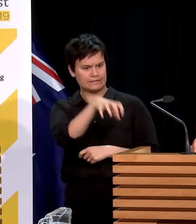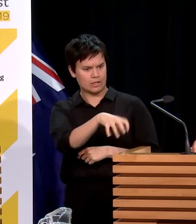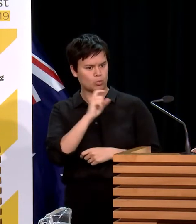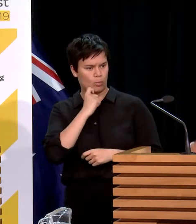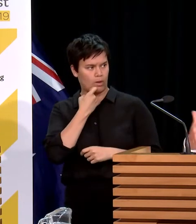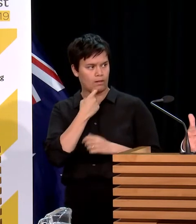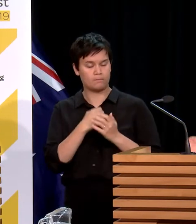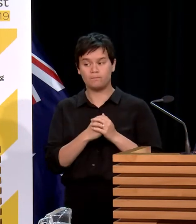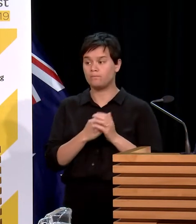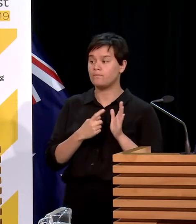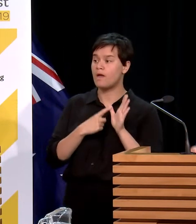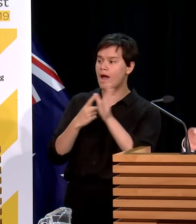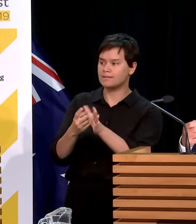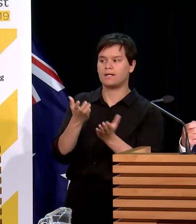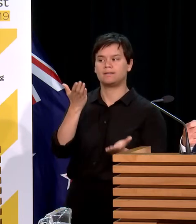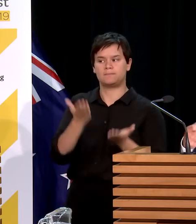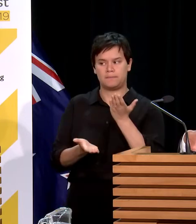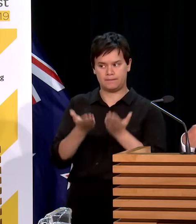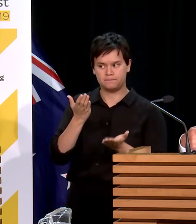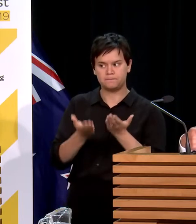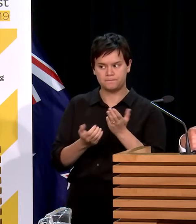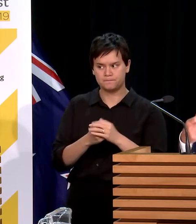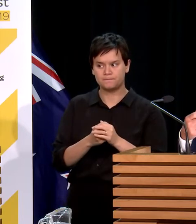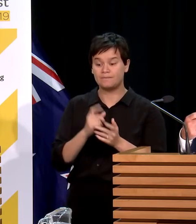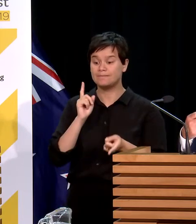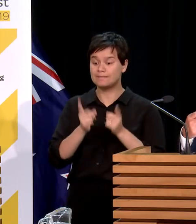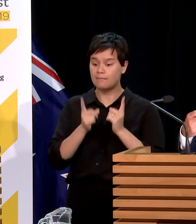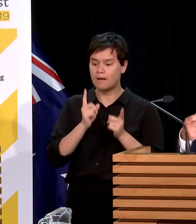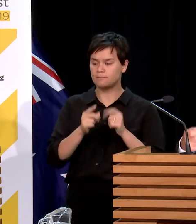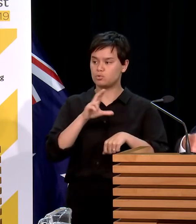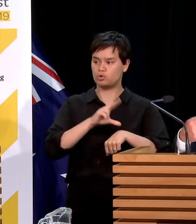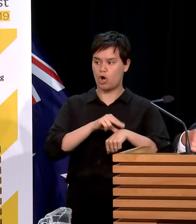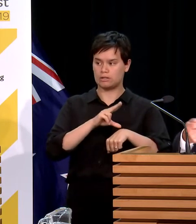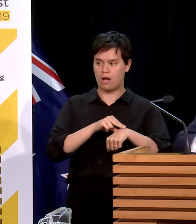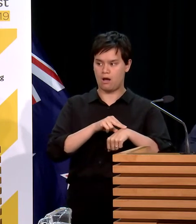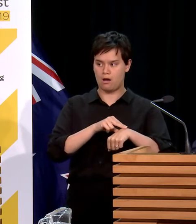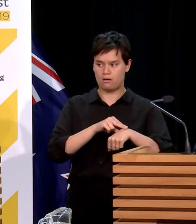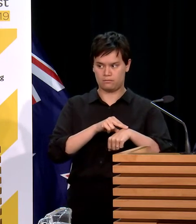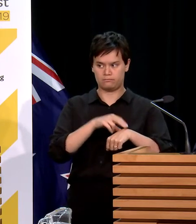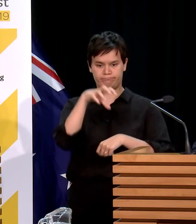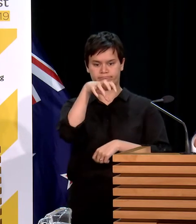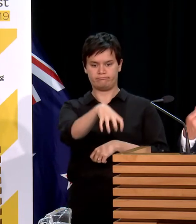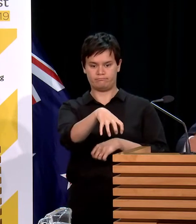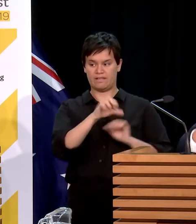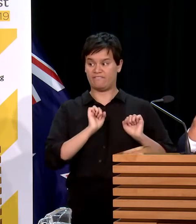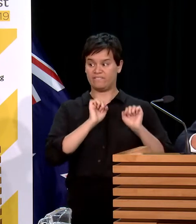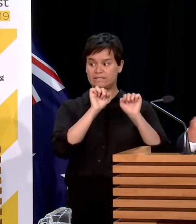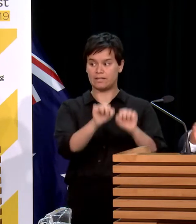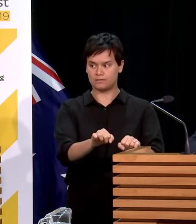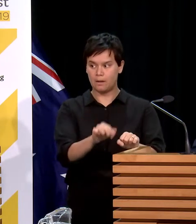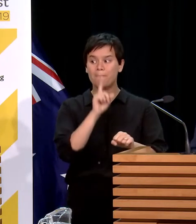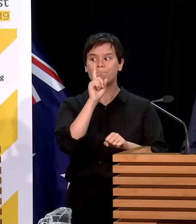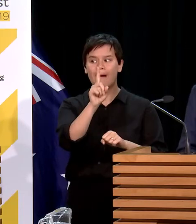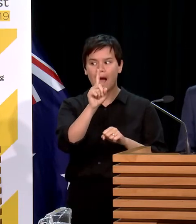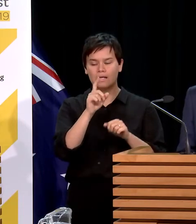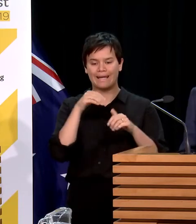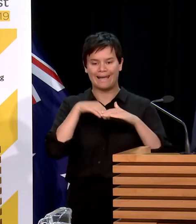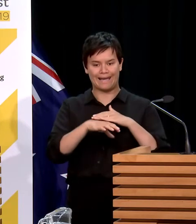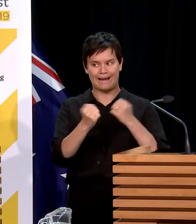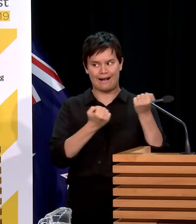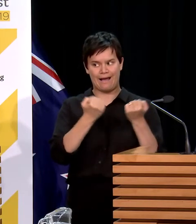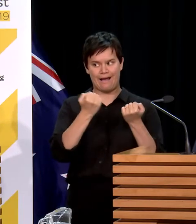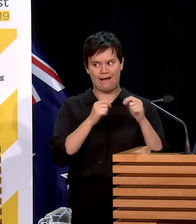often if they're tested even by a GP or at a GP clinic, that will be done while they remain in their car, so the GP or nurse will come out and do that